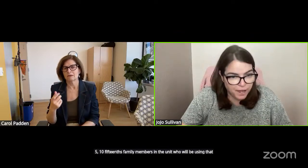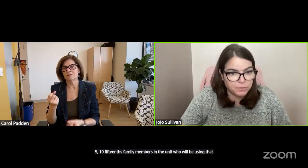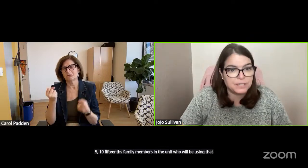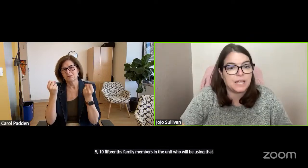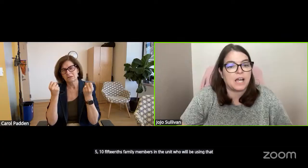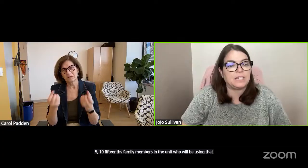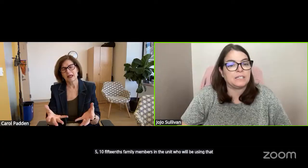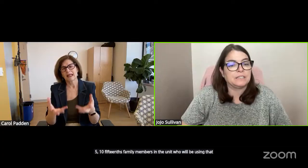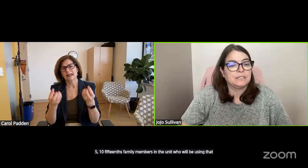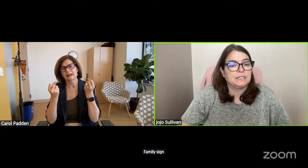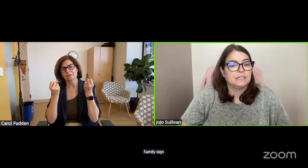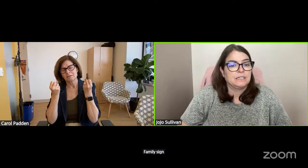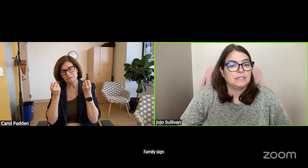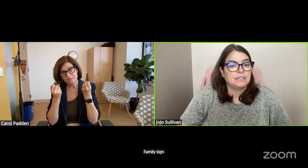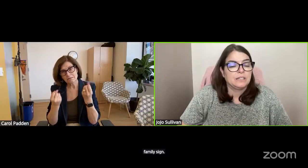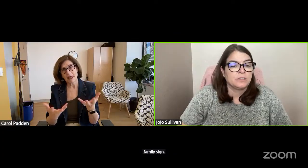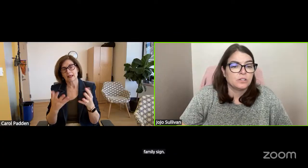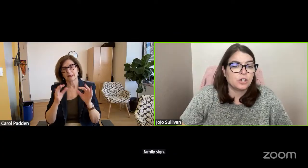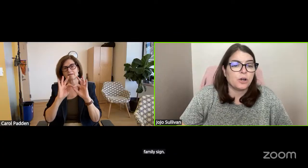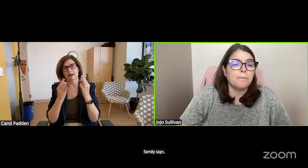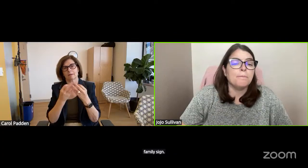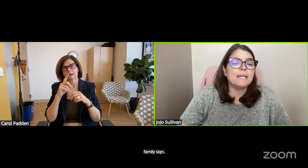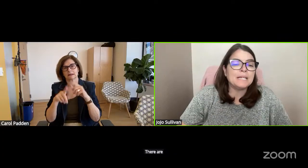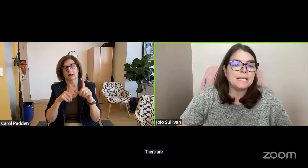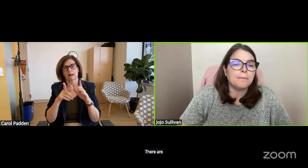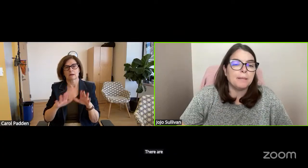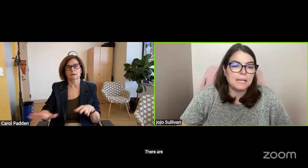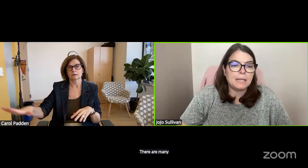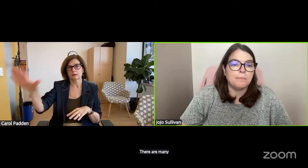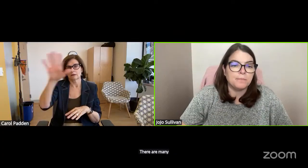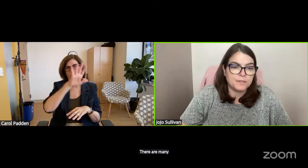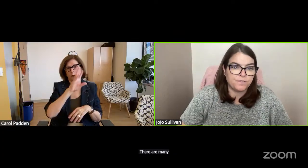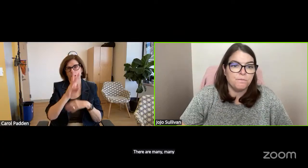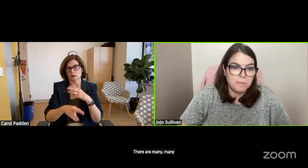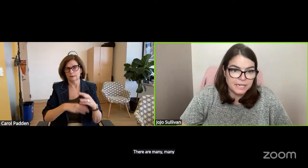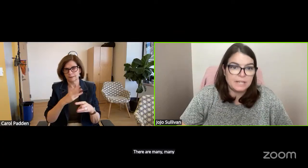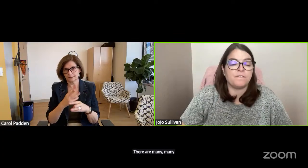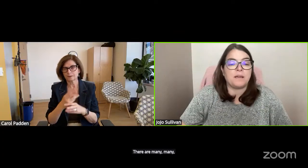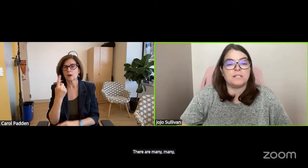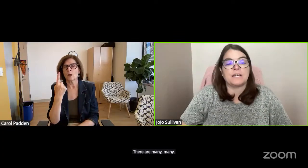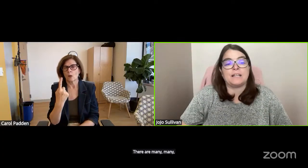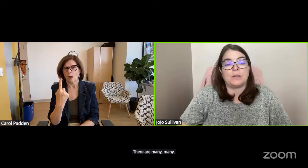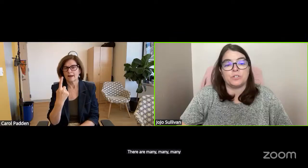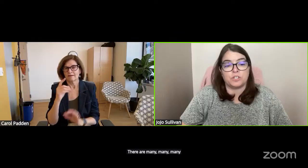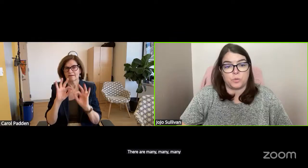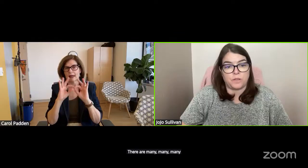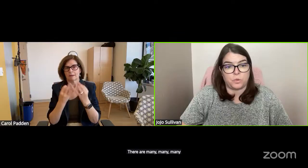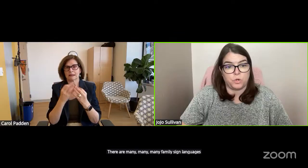family sign. There are many, many, many family sign languages throughout the